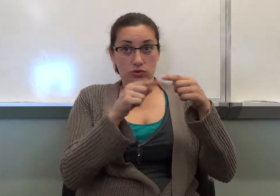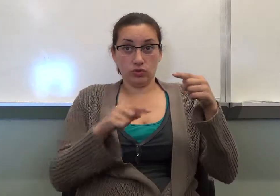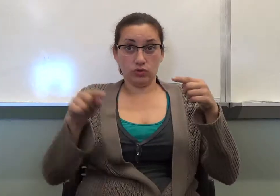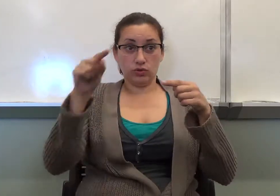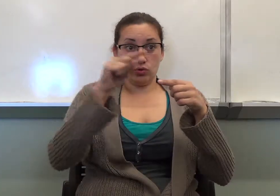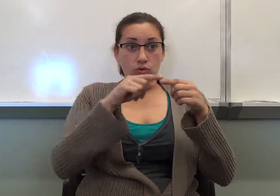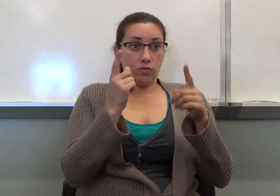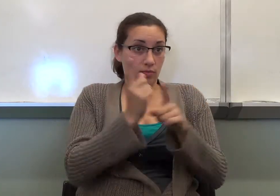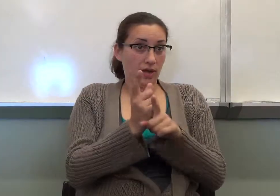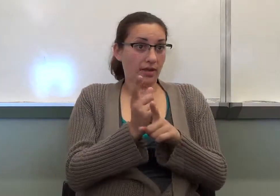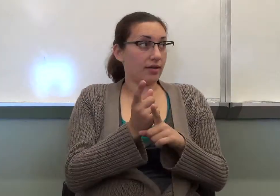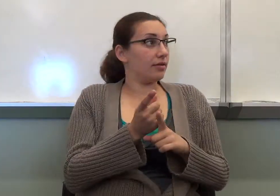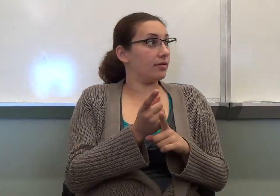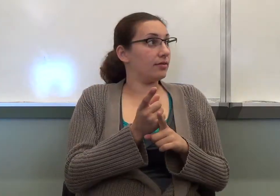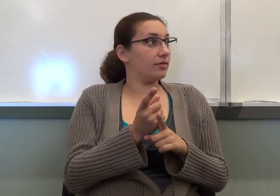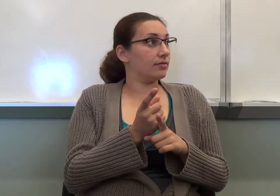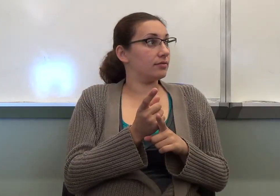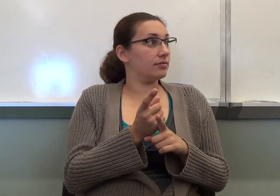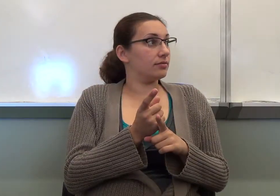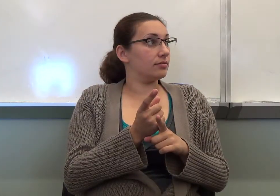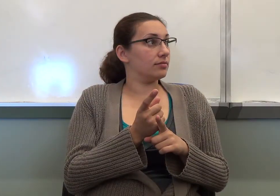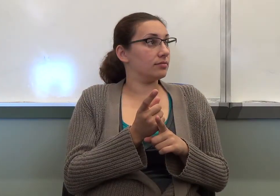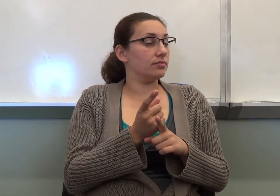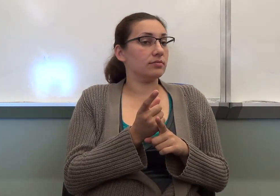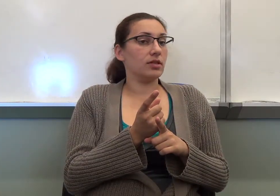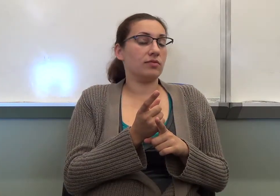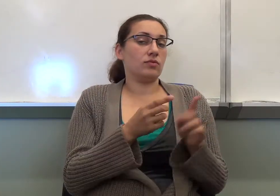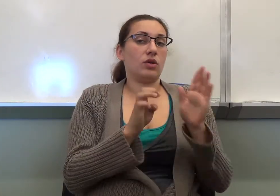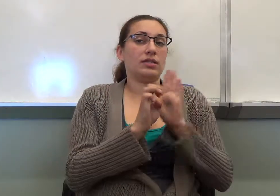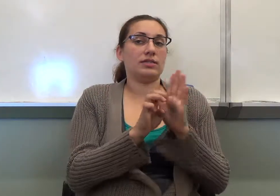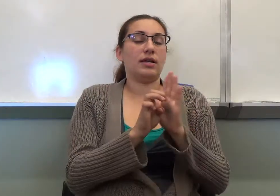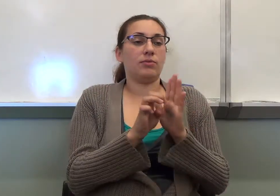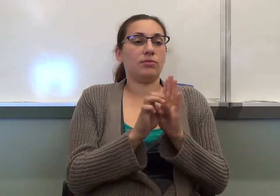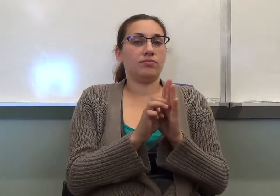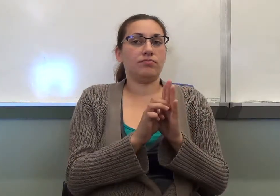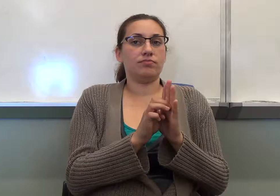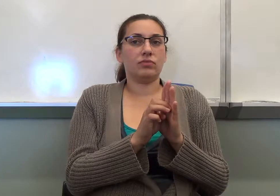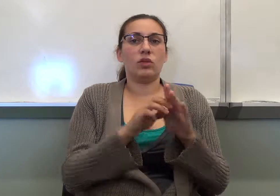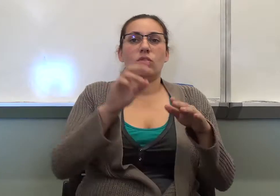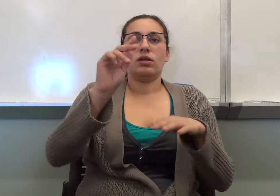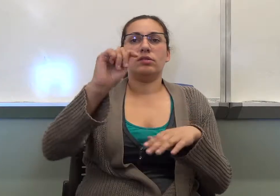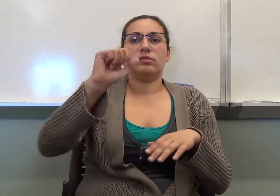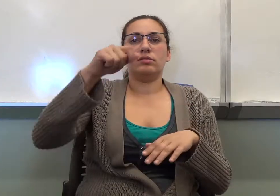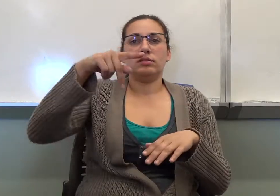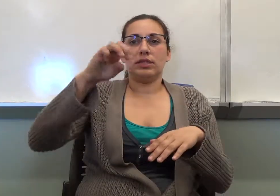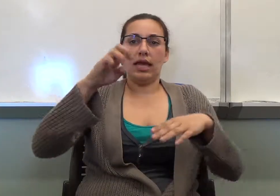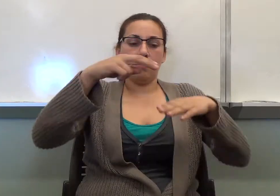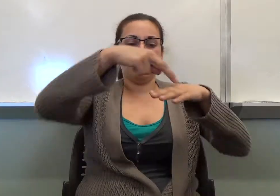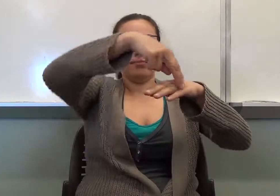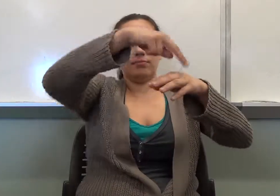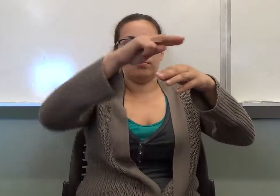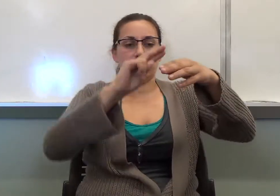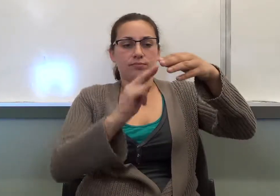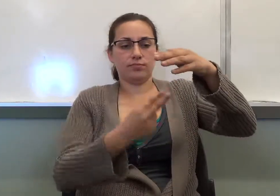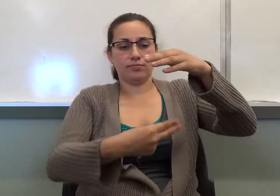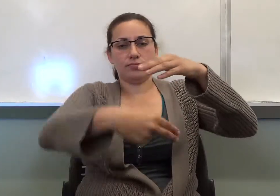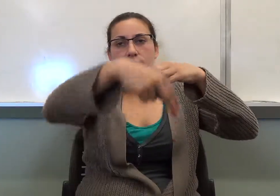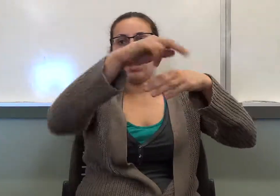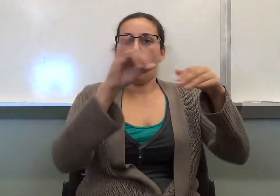huh? And let's say you take a tape measure, wrap it around, you get the C, and then you are able to